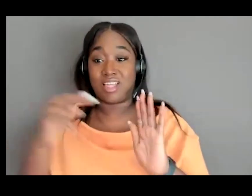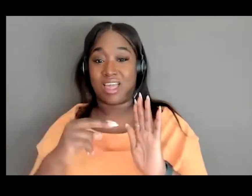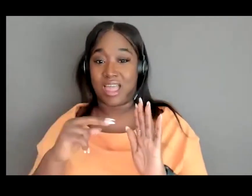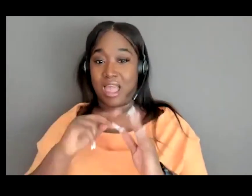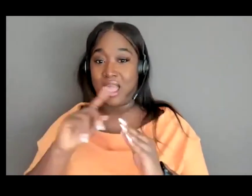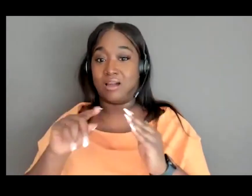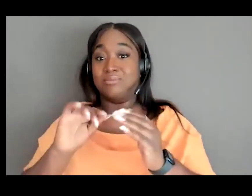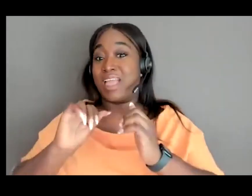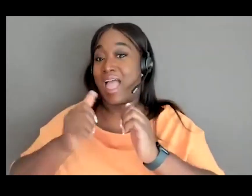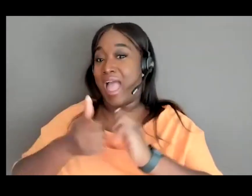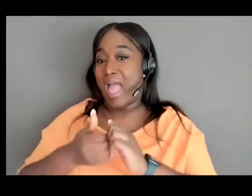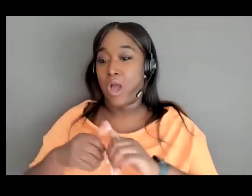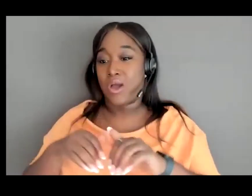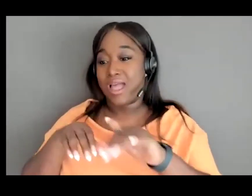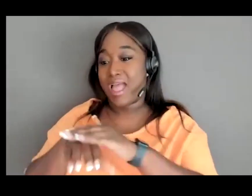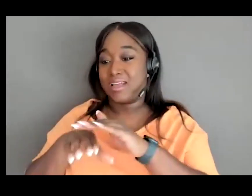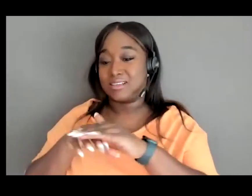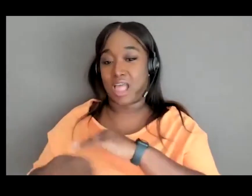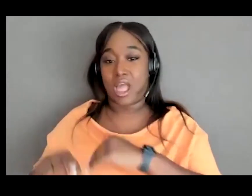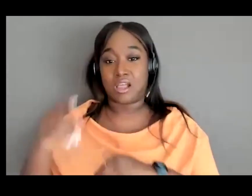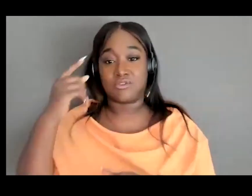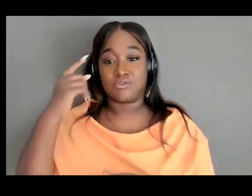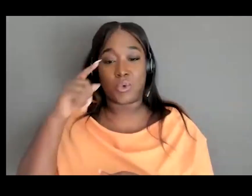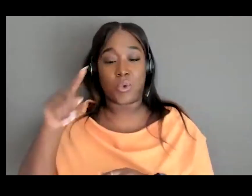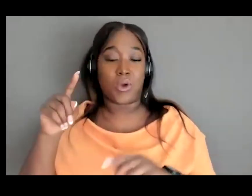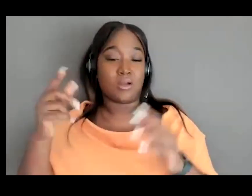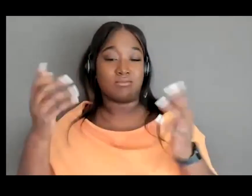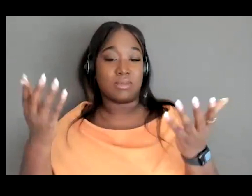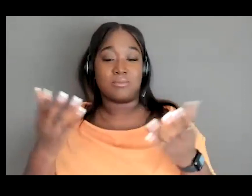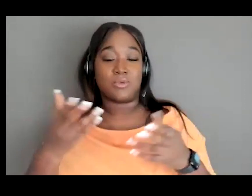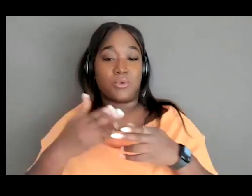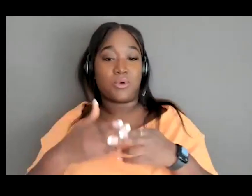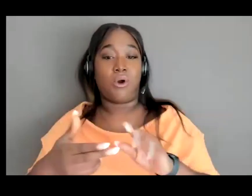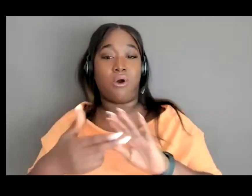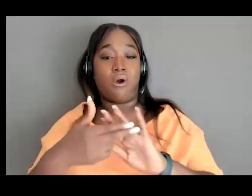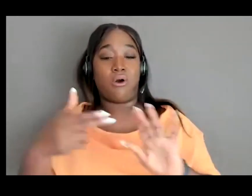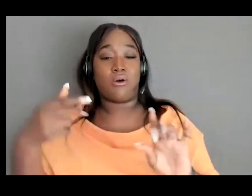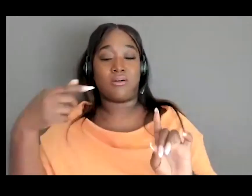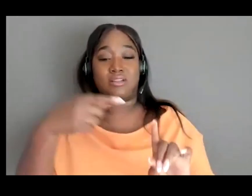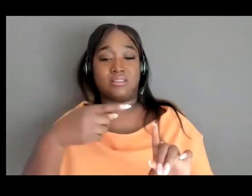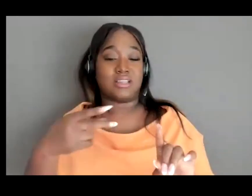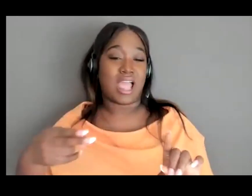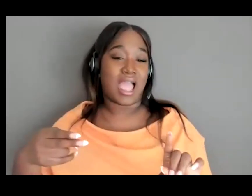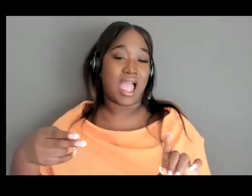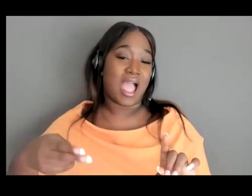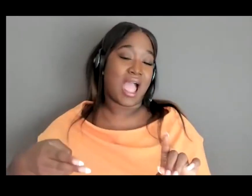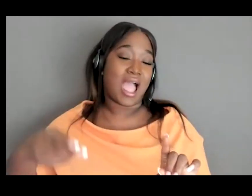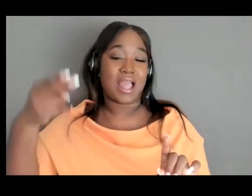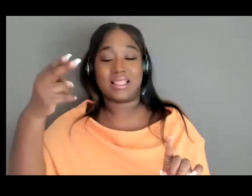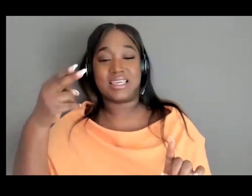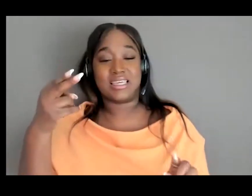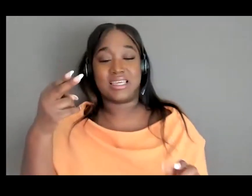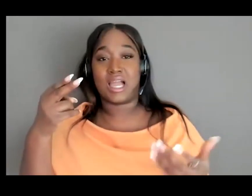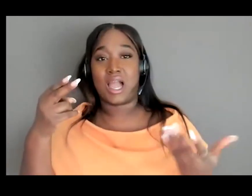at how access for, we could call like highly,